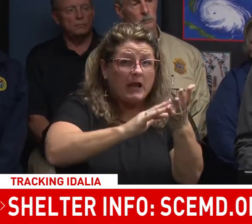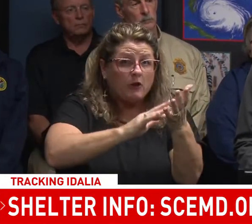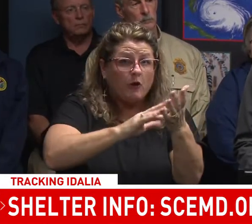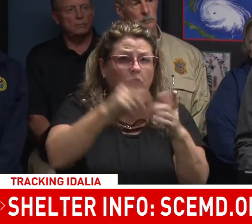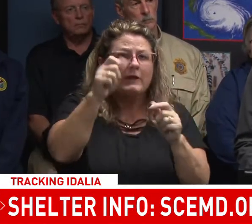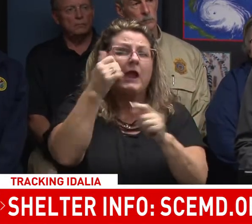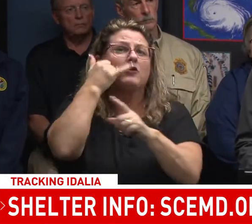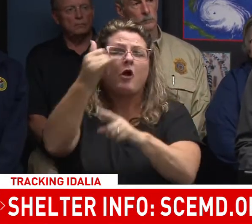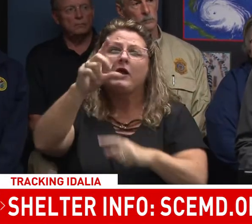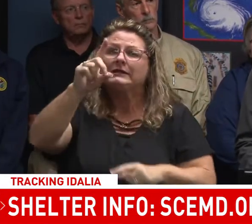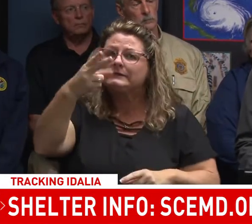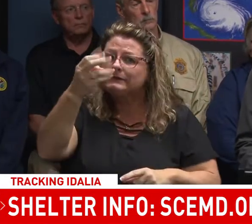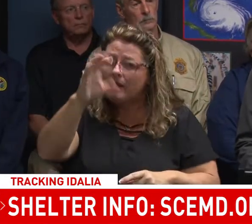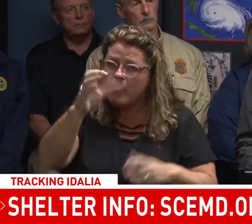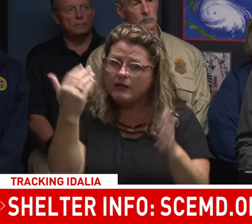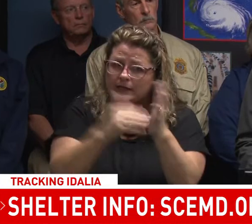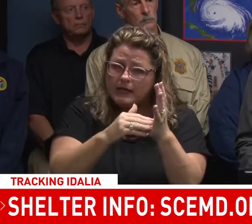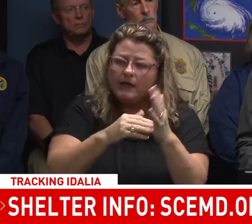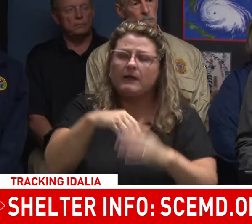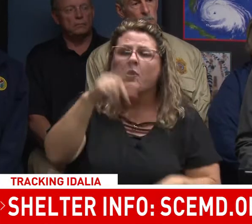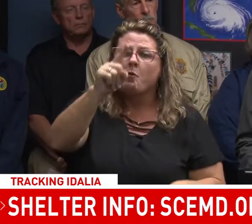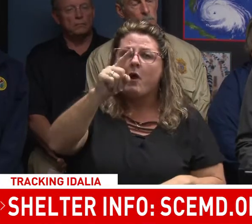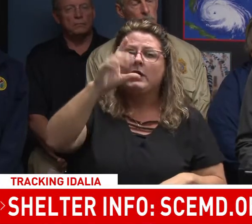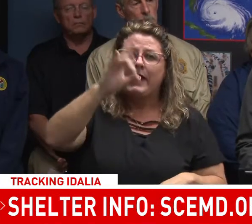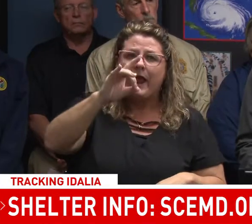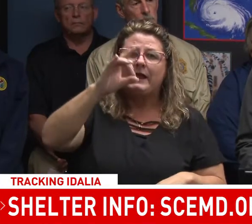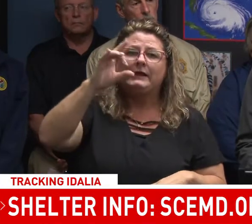the DHEC care line at